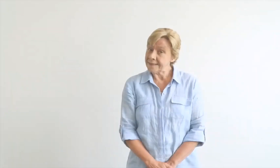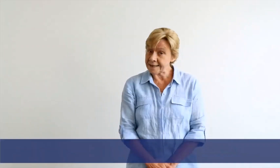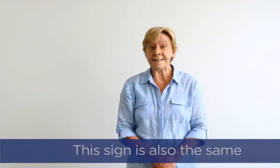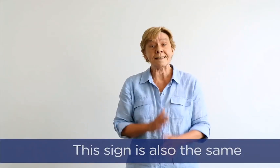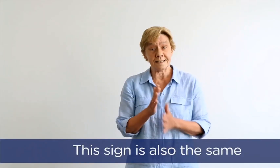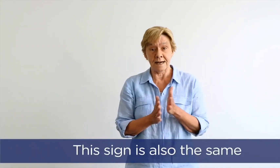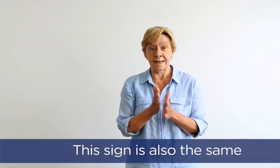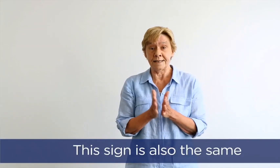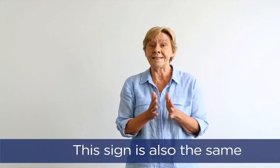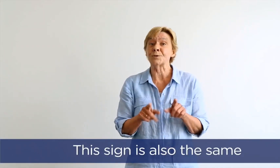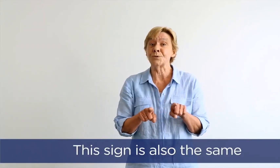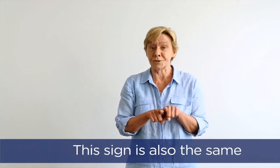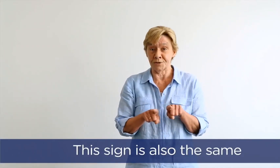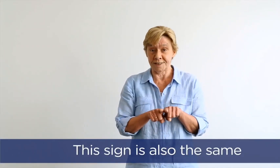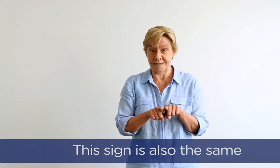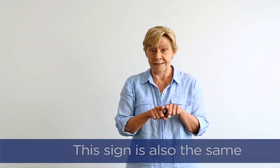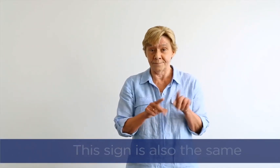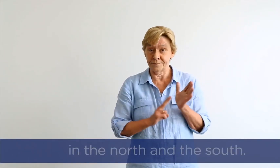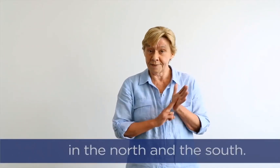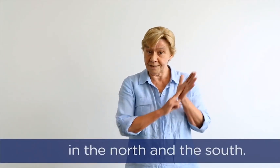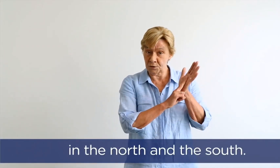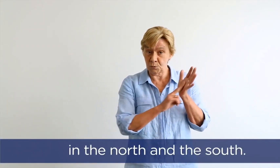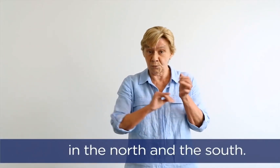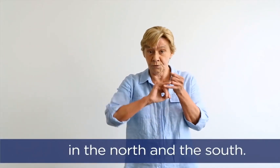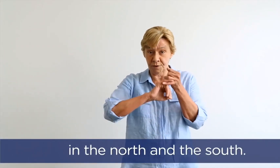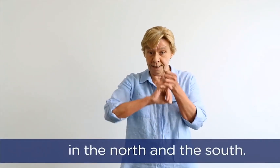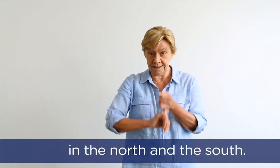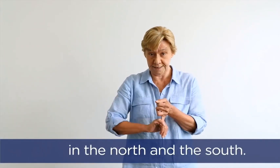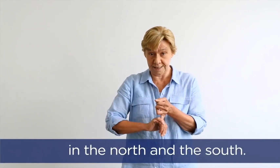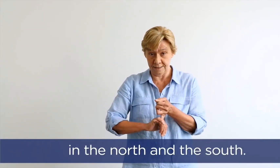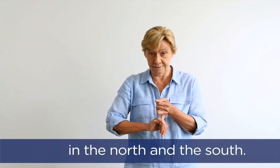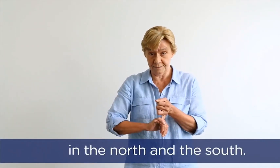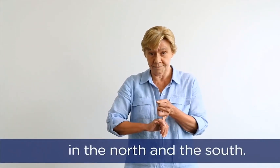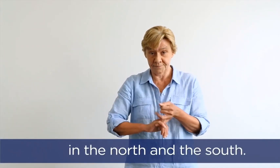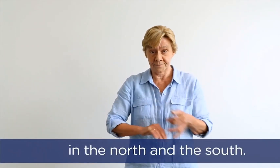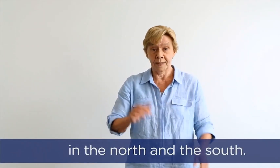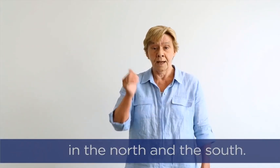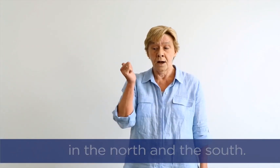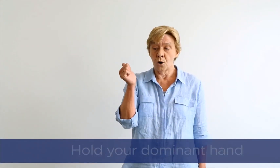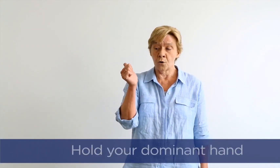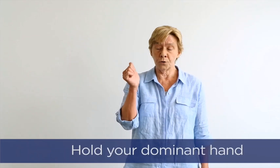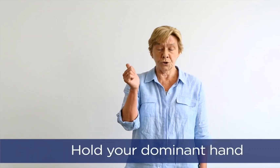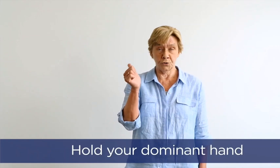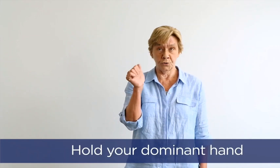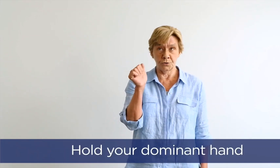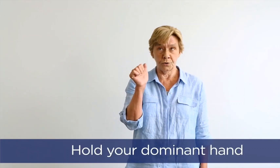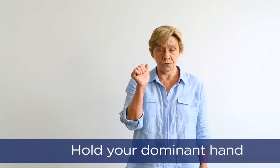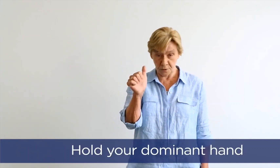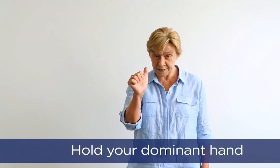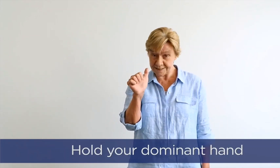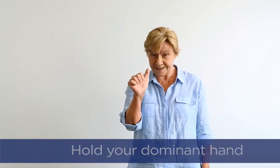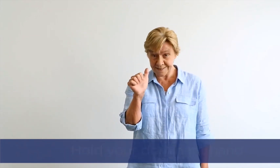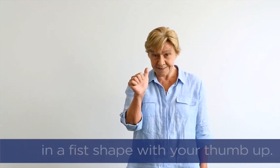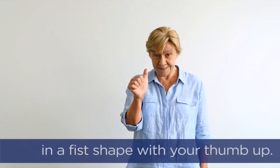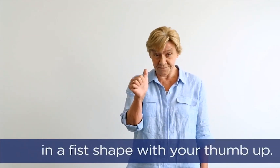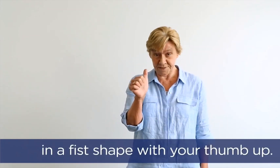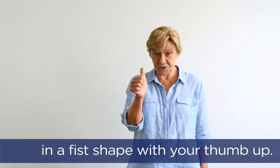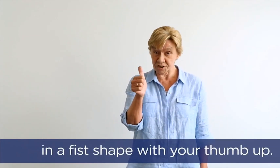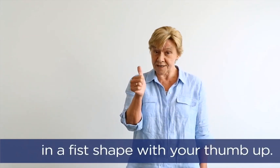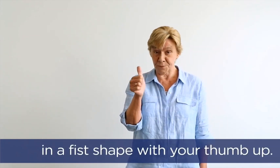This sign is also the same in the north and the south. Hold your dominant hand in a fist shape with your